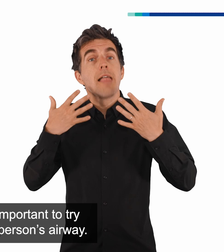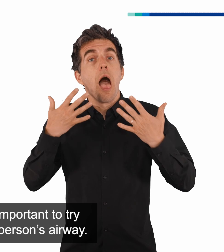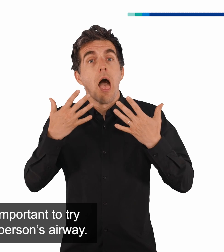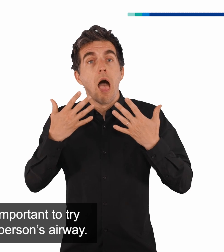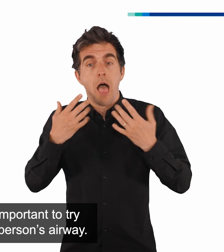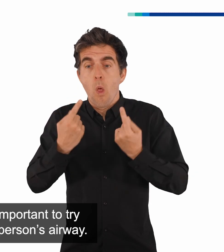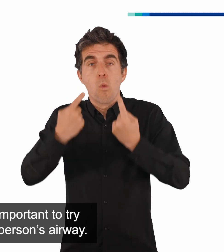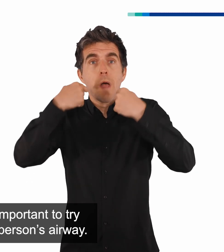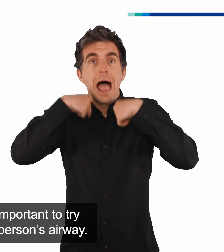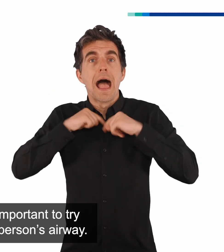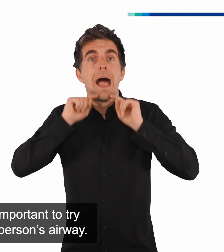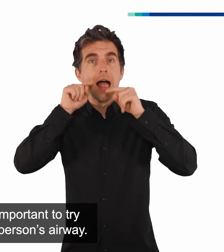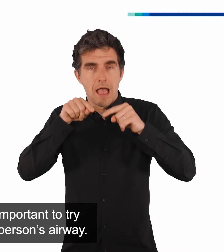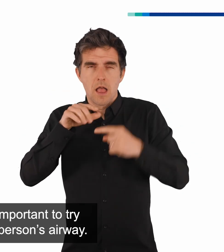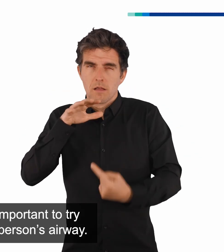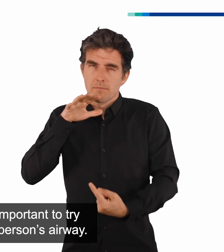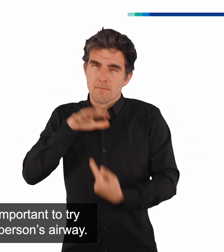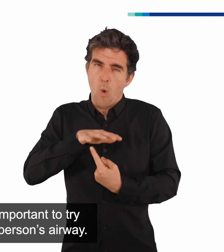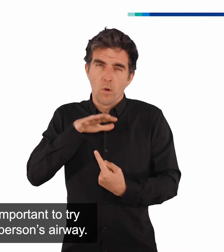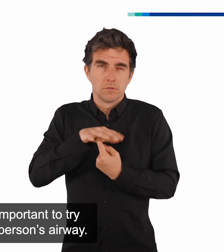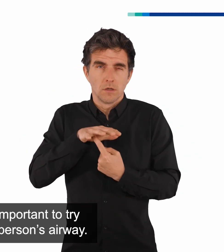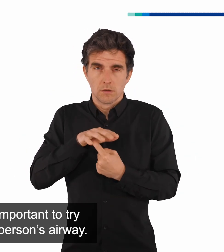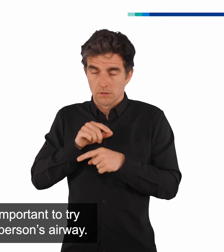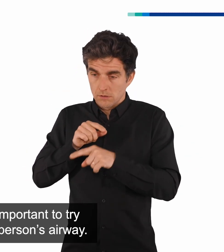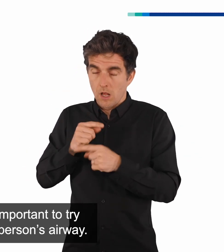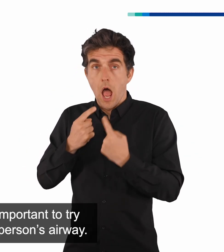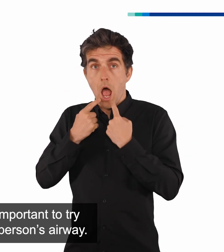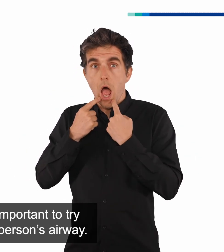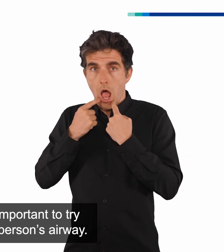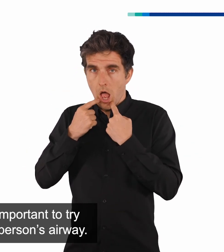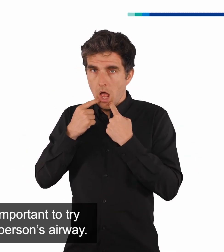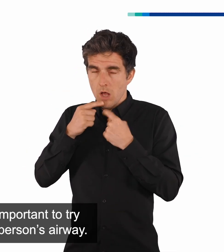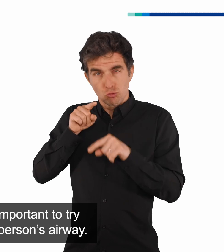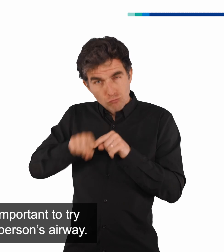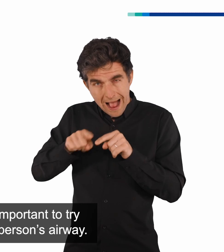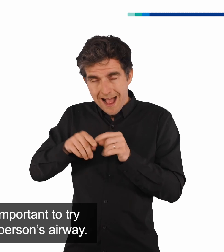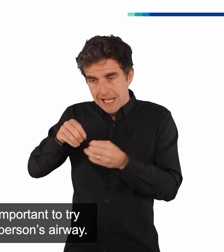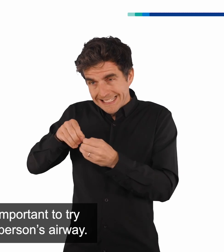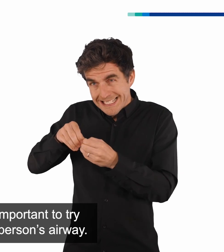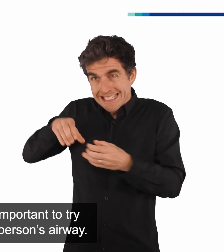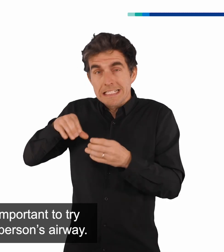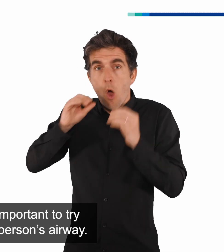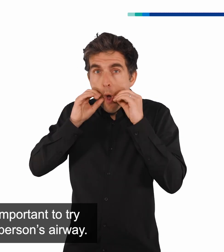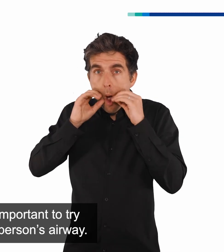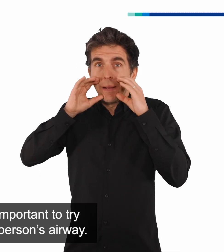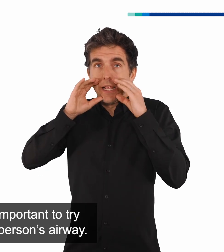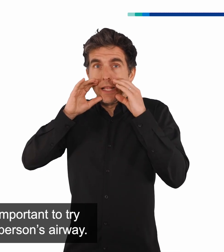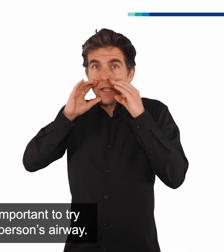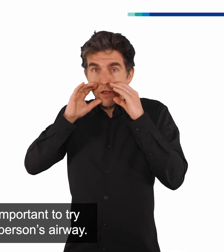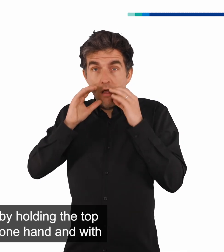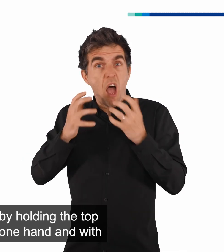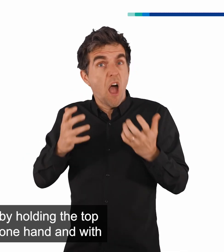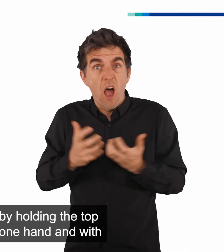Airway. It is important to try and open the person's airway. You can do this by holding the top of their head with